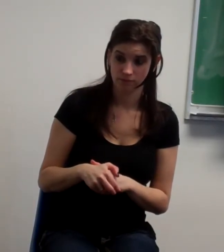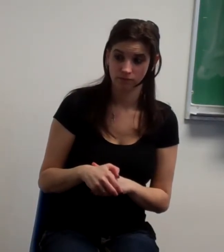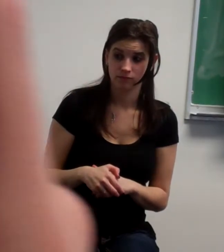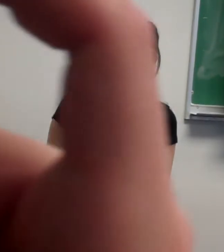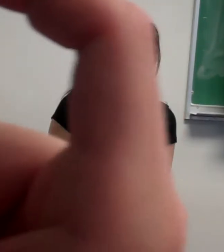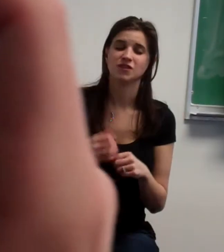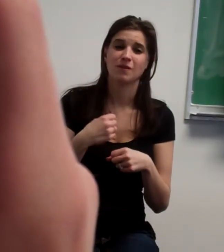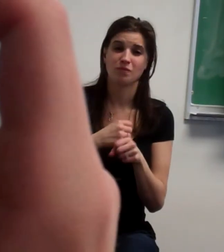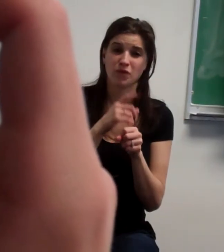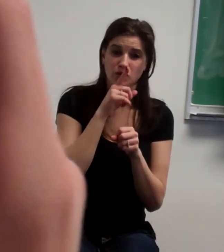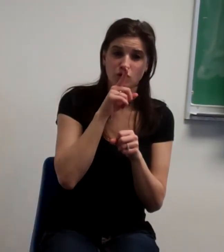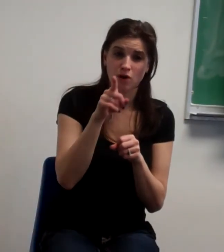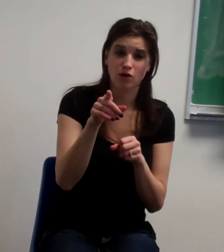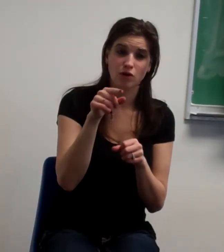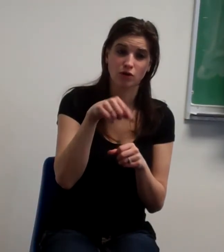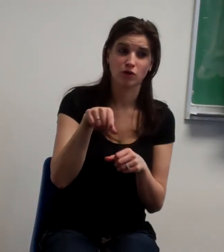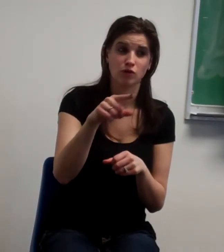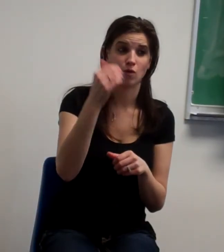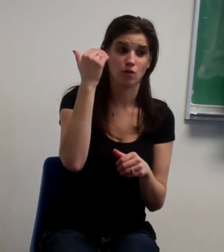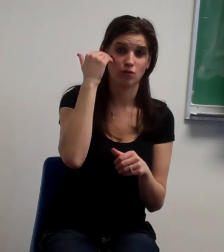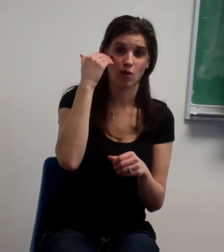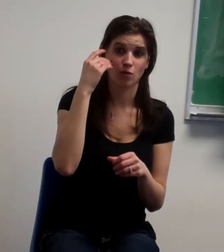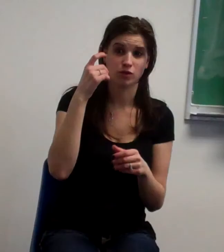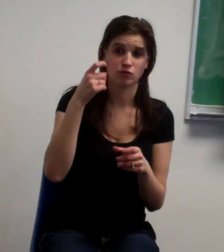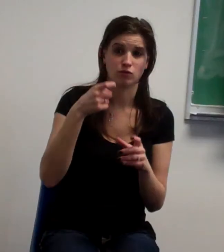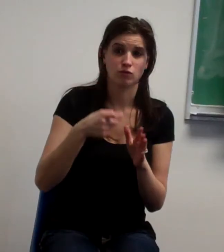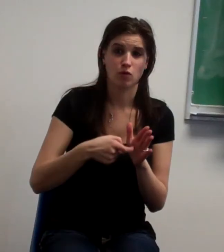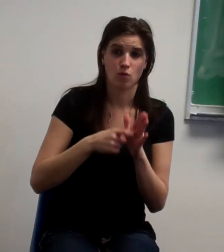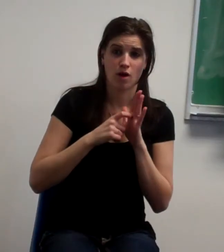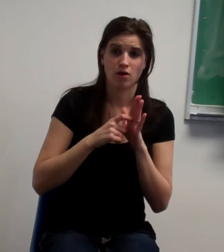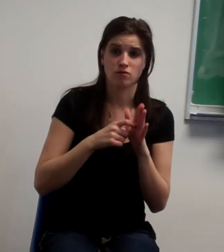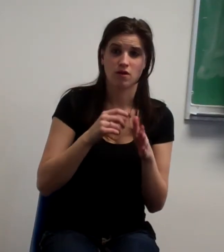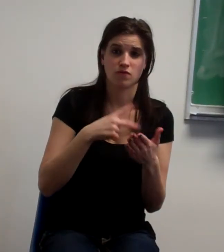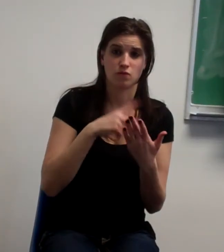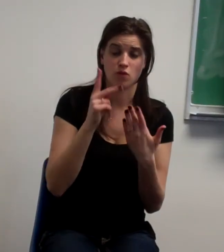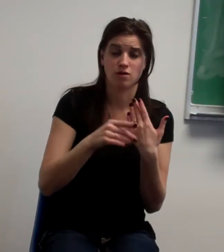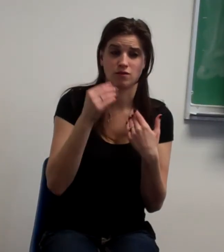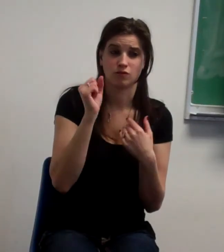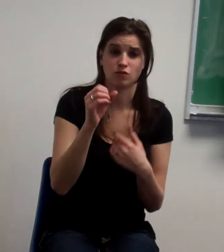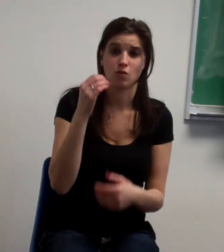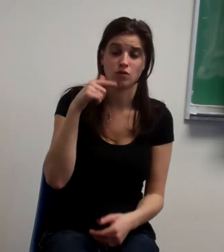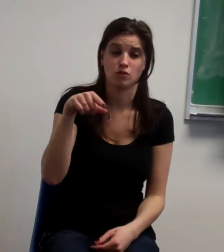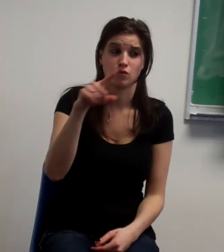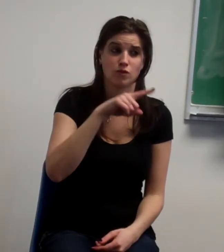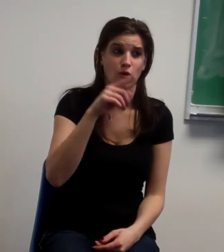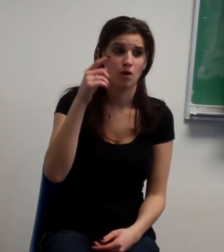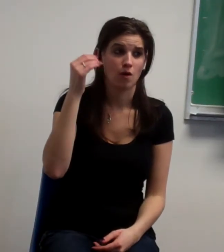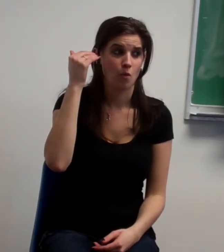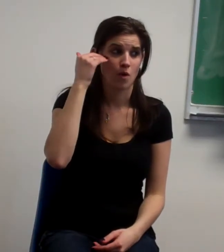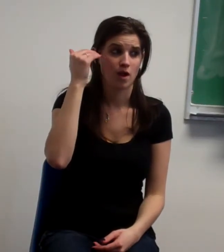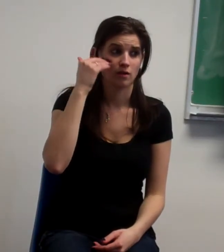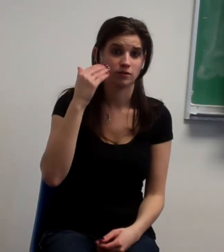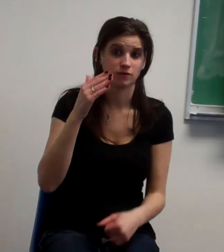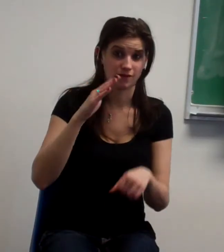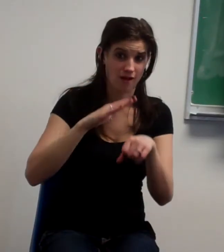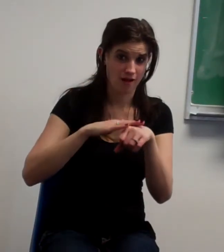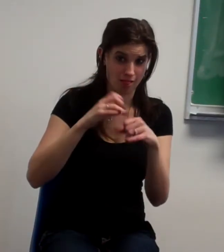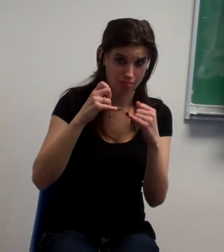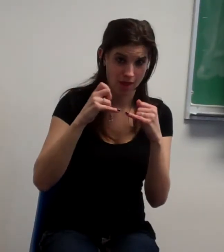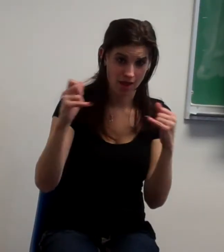review what the project entails, so that you know what it entails, right? It's online. It's right there in the on Oasis where